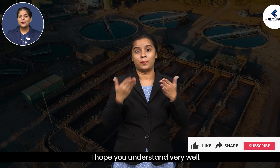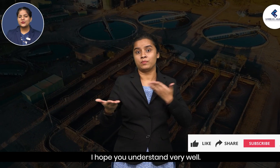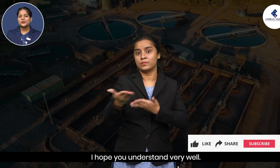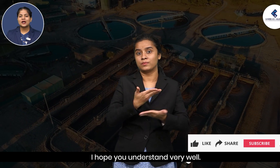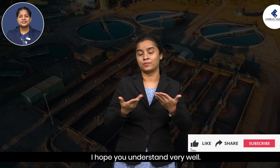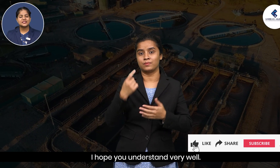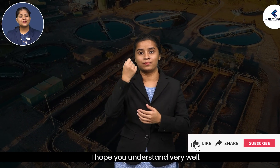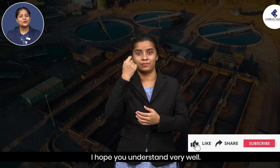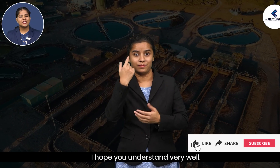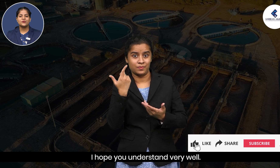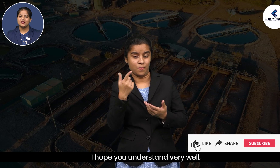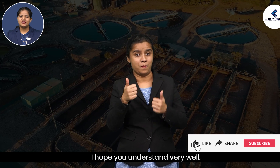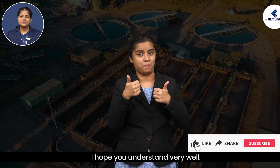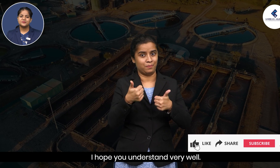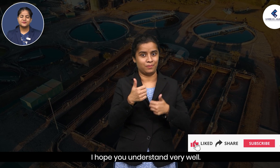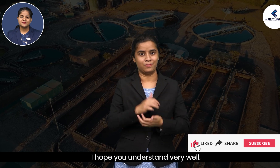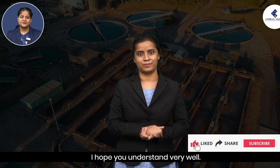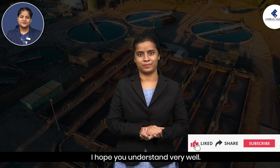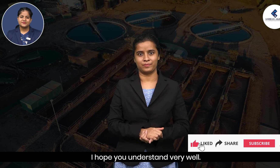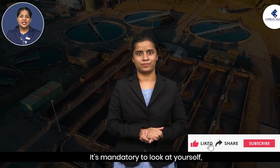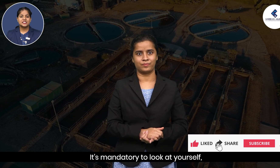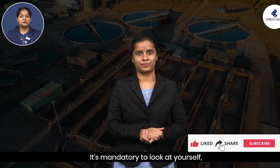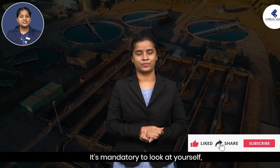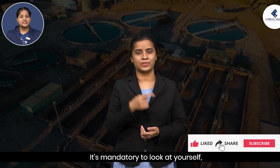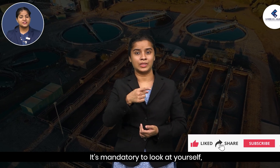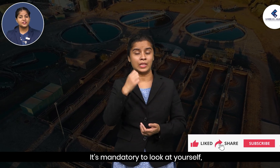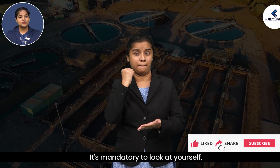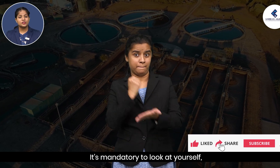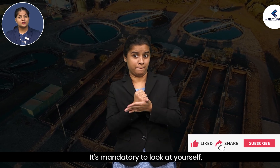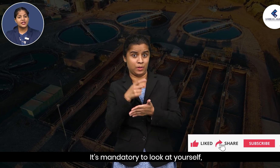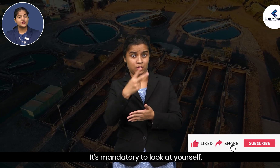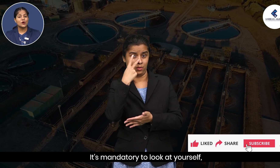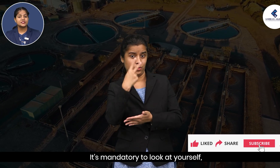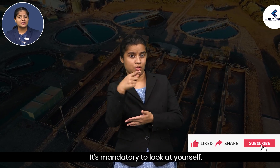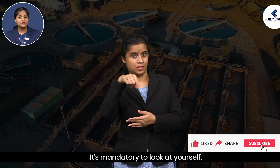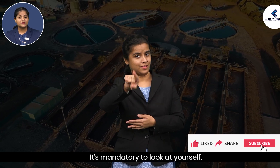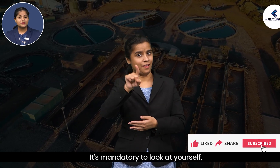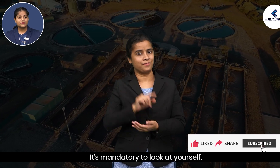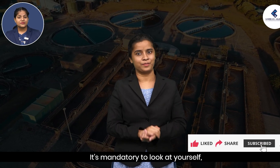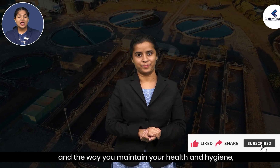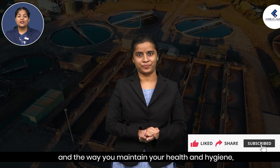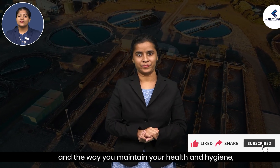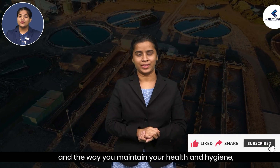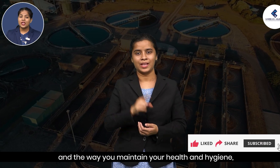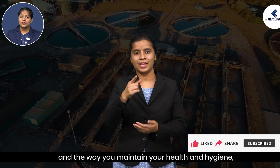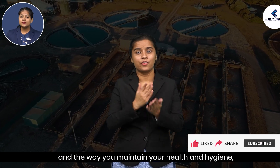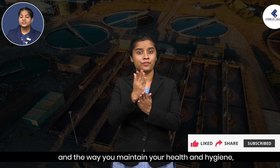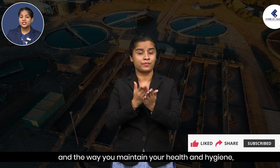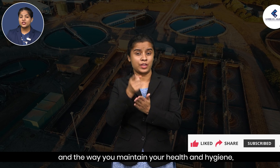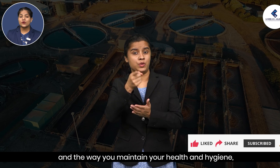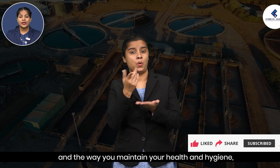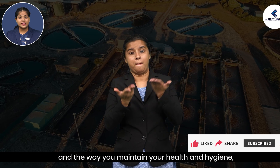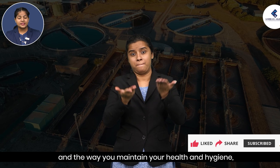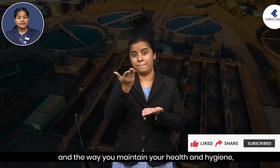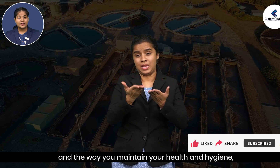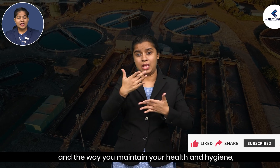I hope you understand very well. It's mandatory to look at yourself and the way you